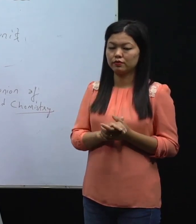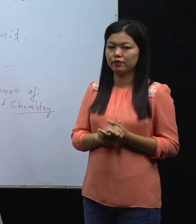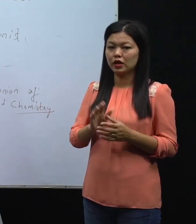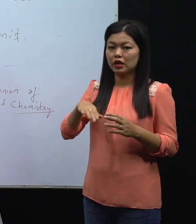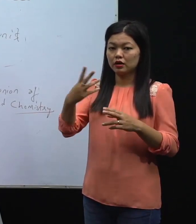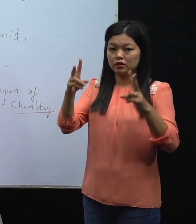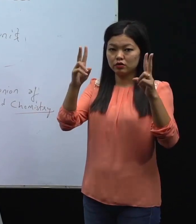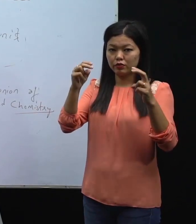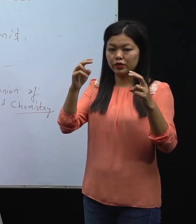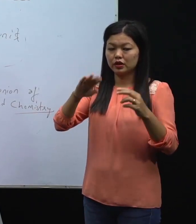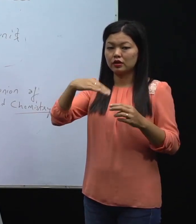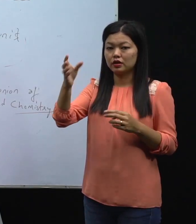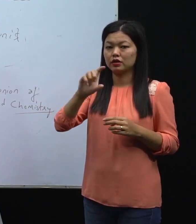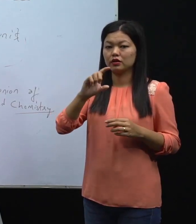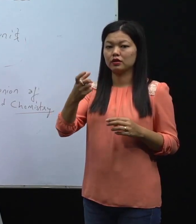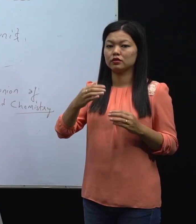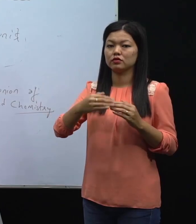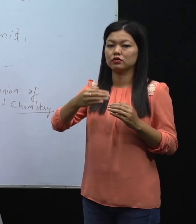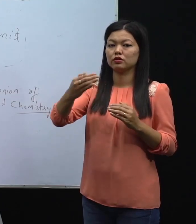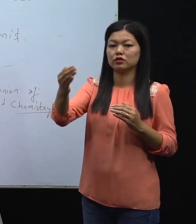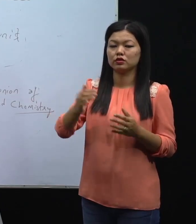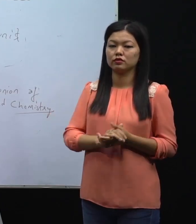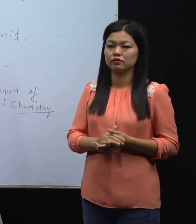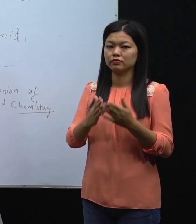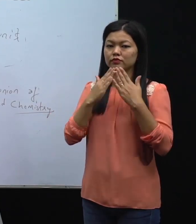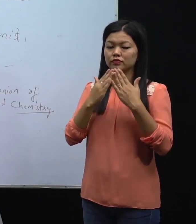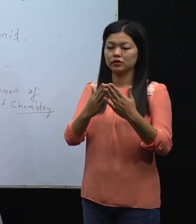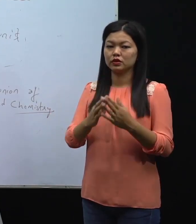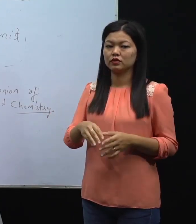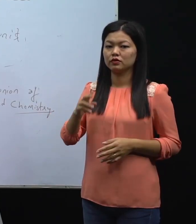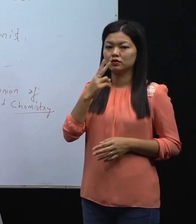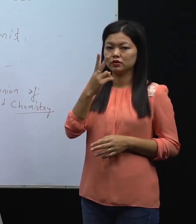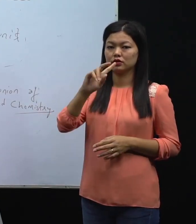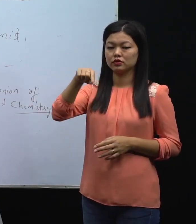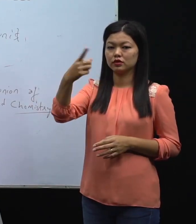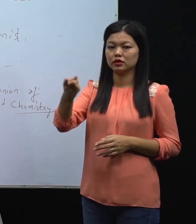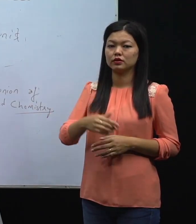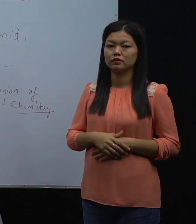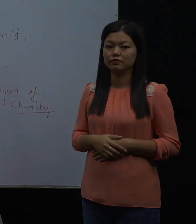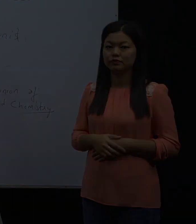just copy down whatever we have discussed. Clear? Thank you so much, students. See you in the next class.